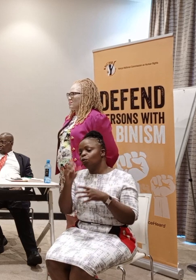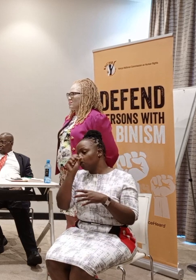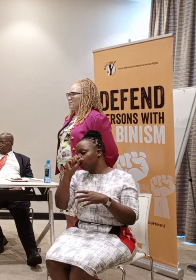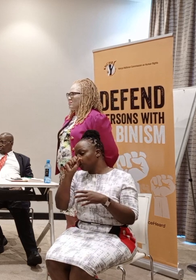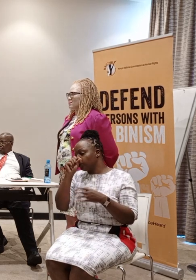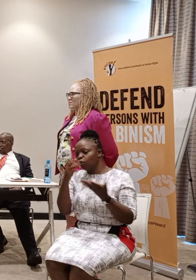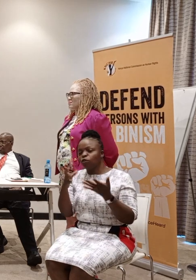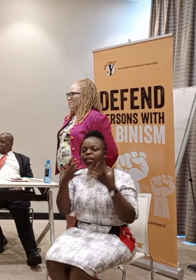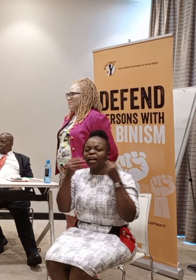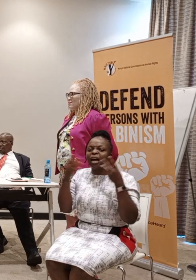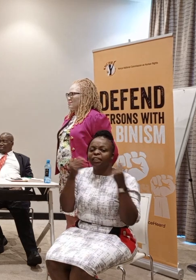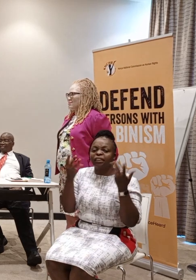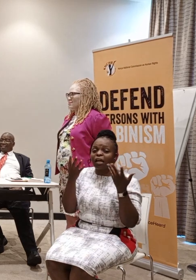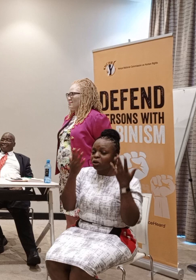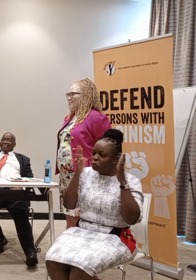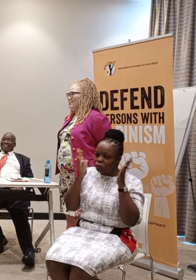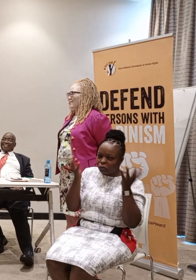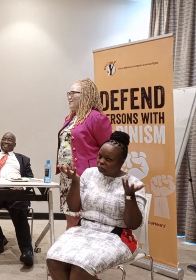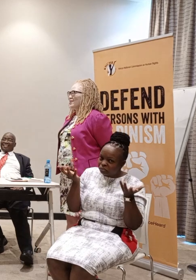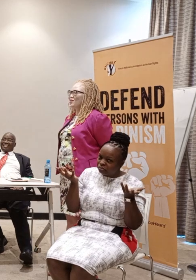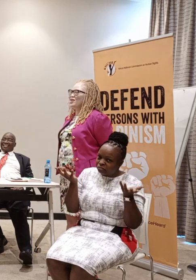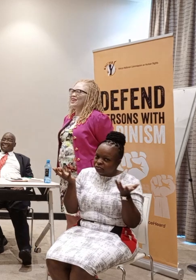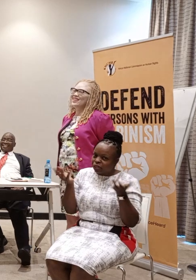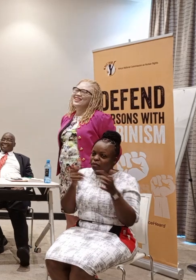hear so